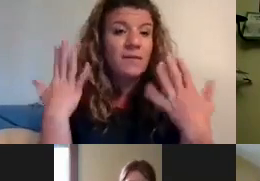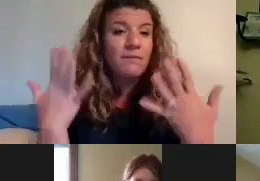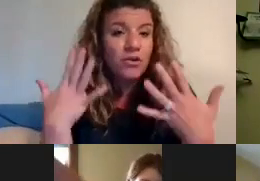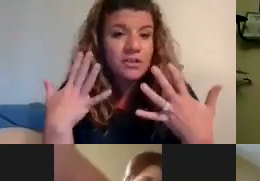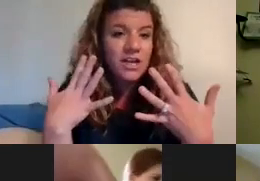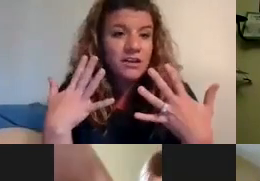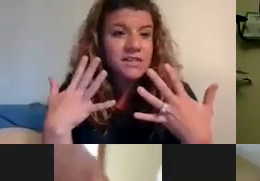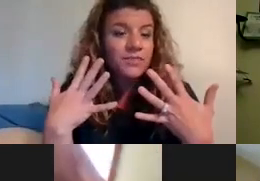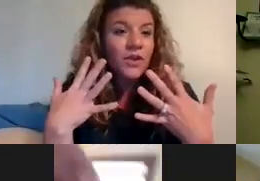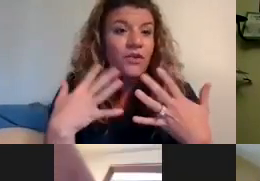motor skills